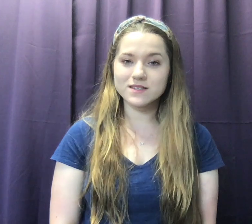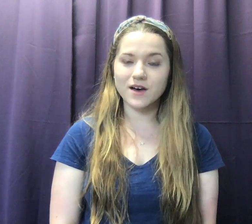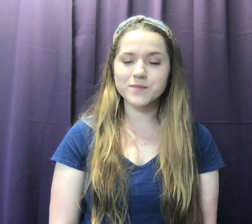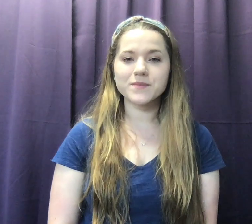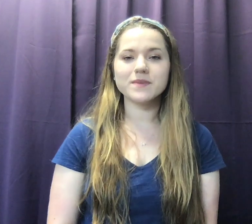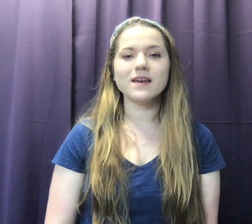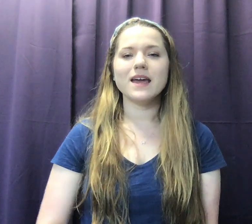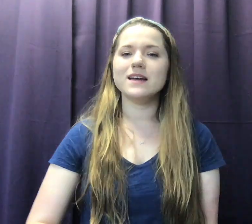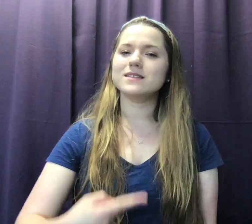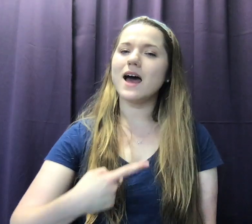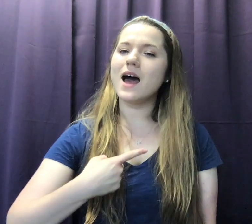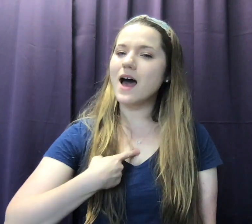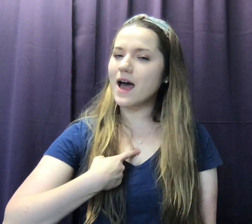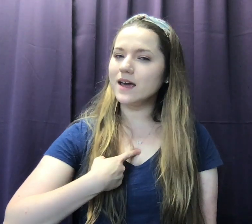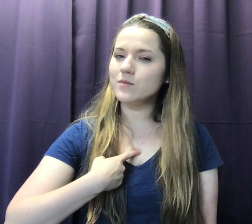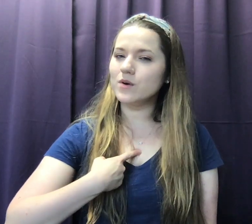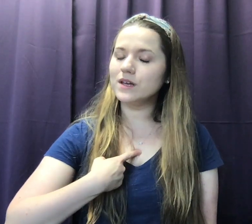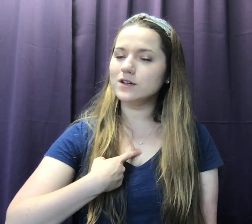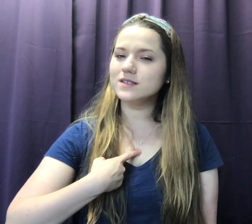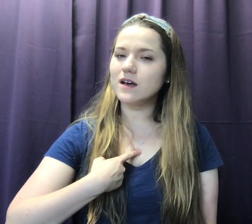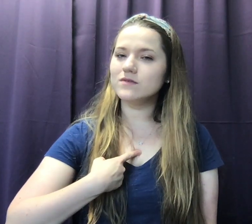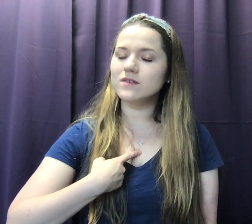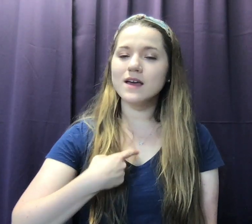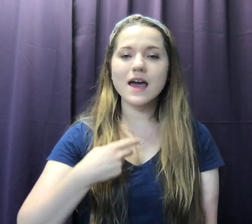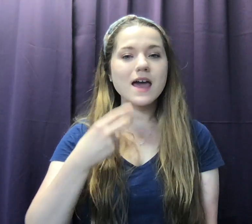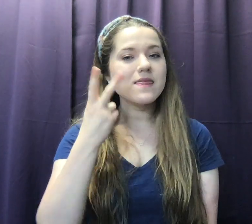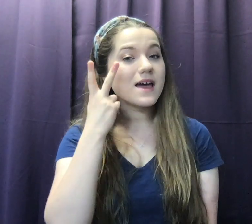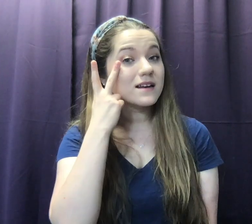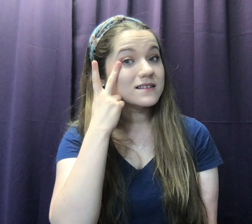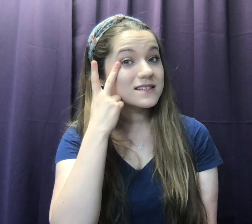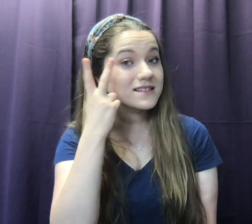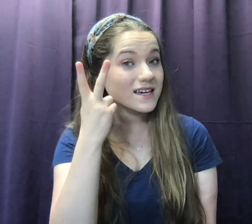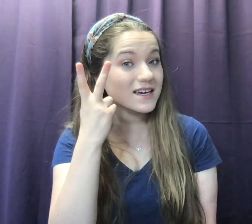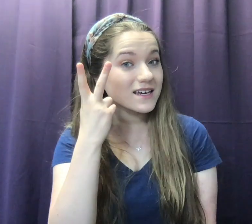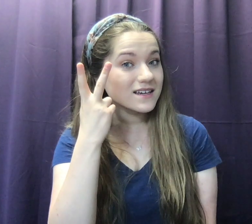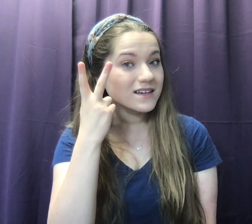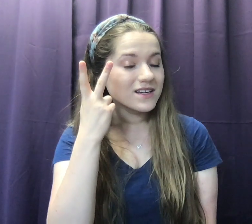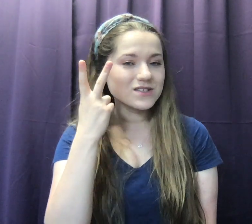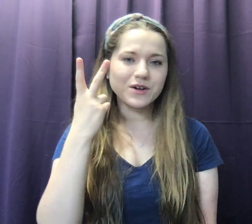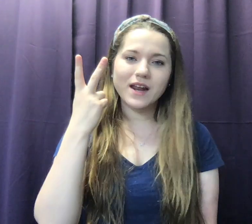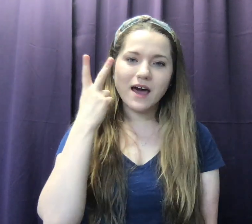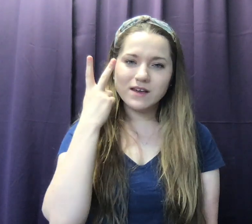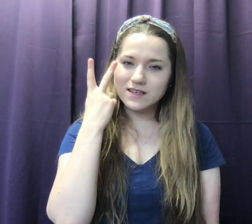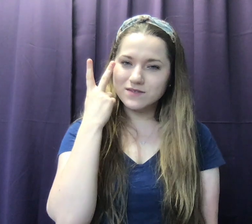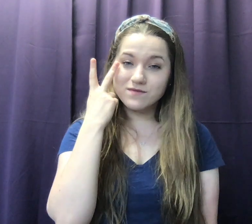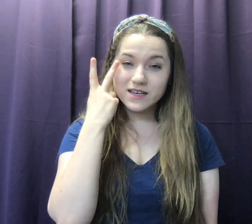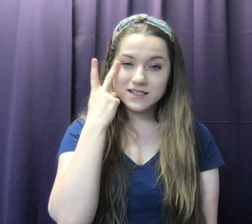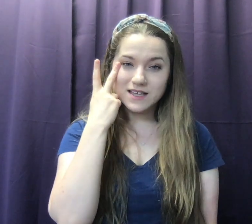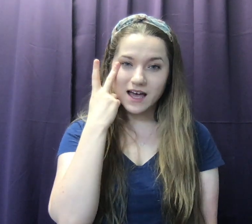slow. It's I, pointing to yourself, and then C. So you're going to have like this V sign,